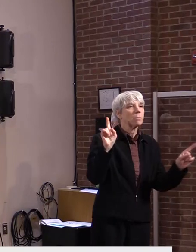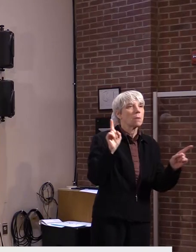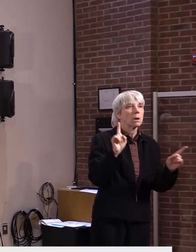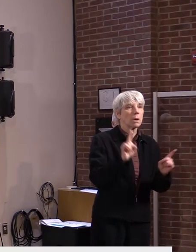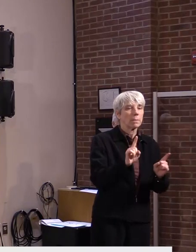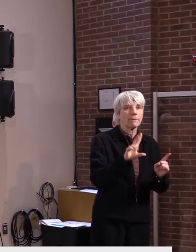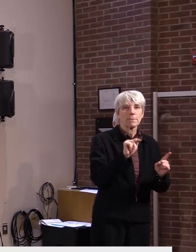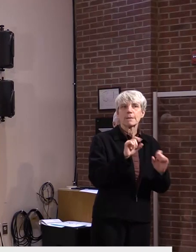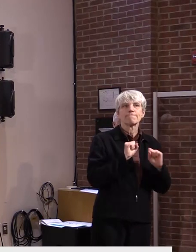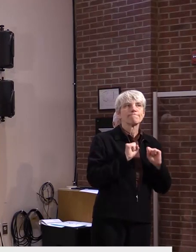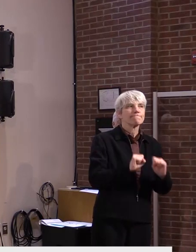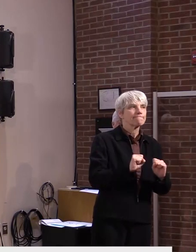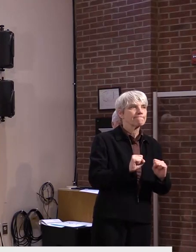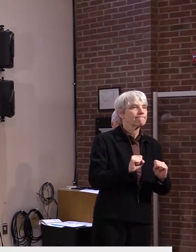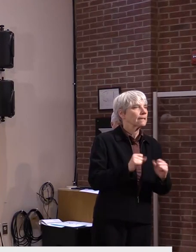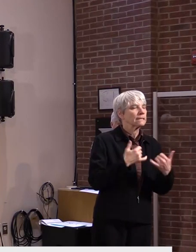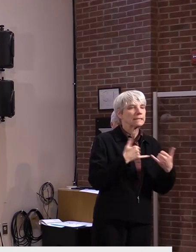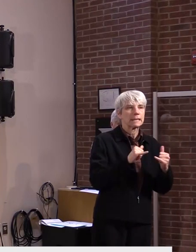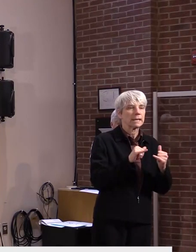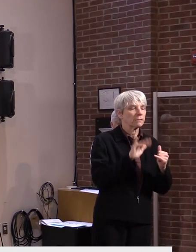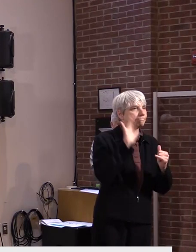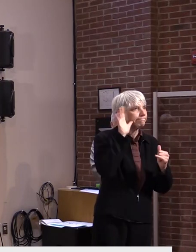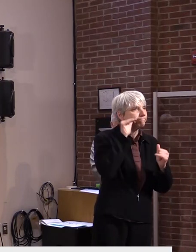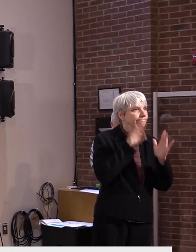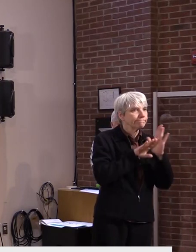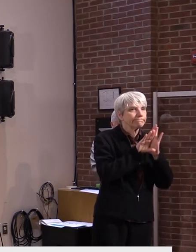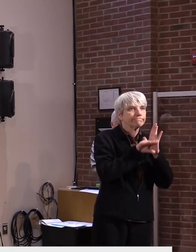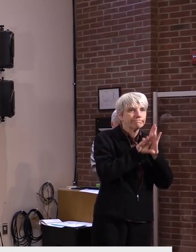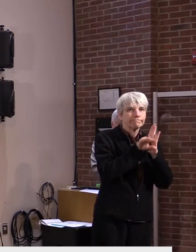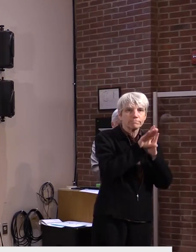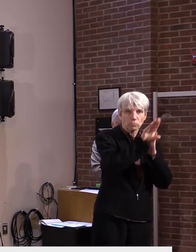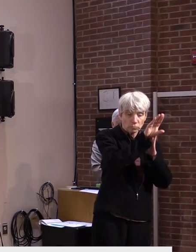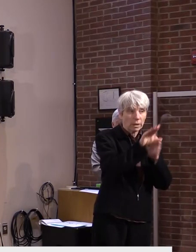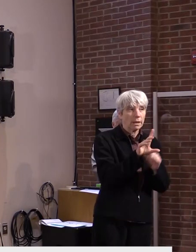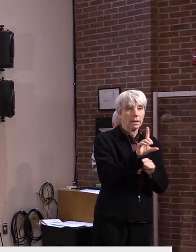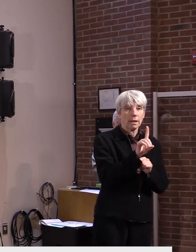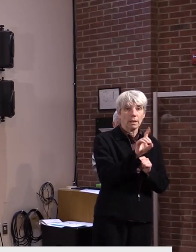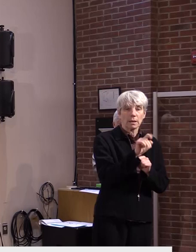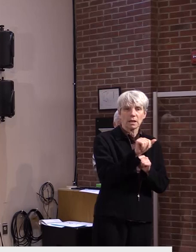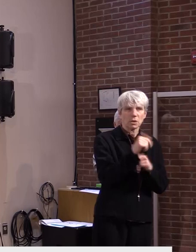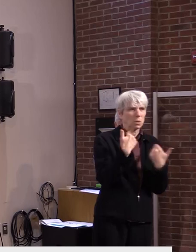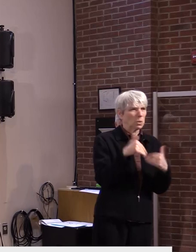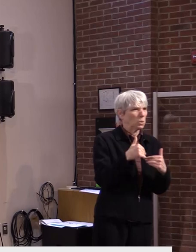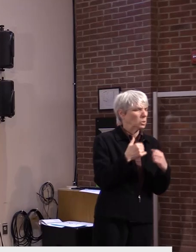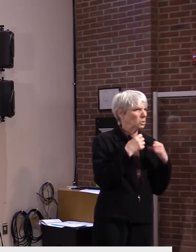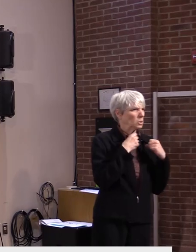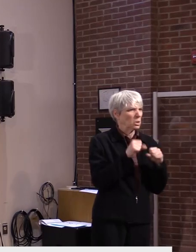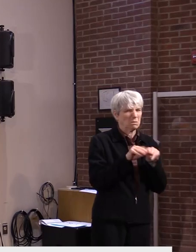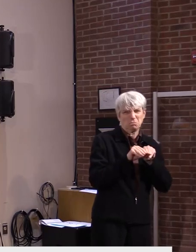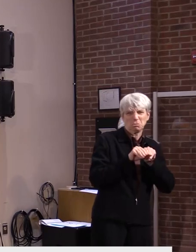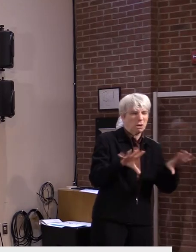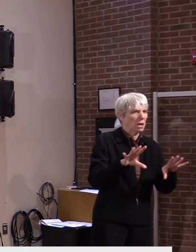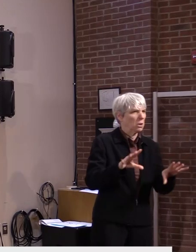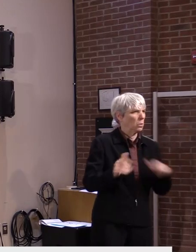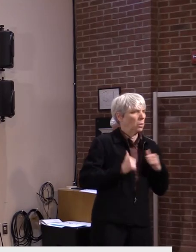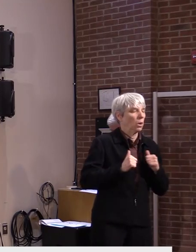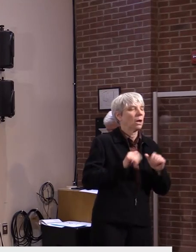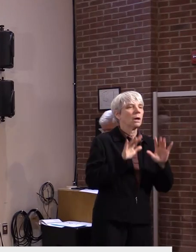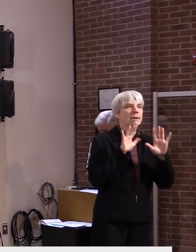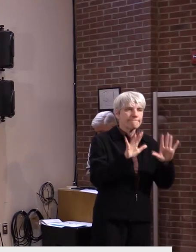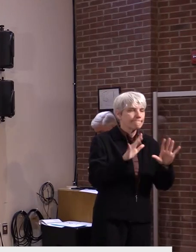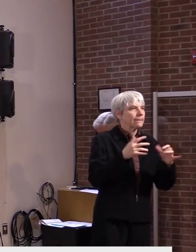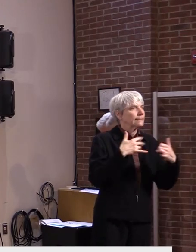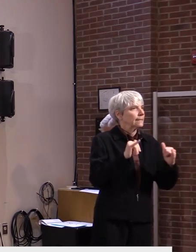happen in a consistent manner still. The super contagious Delta variant continues to find ways to spread throughout our